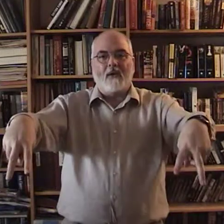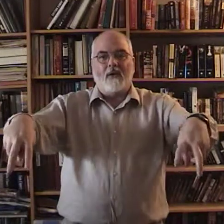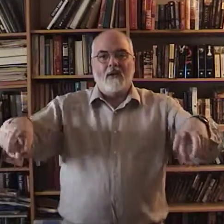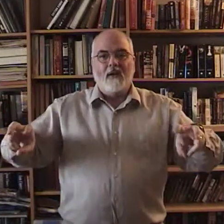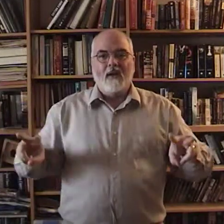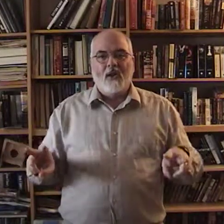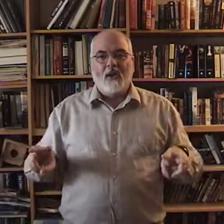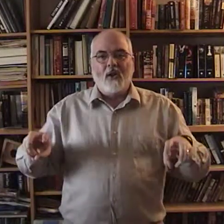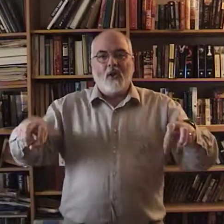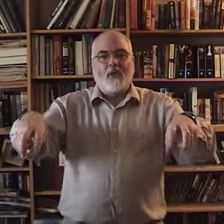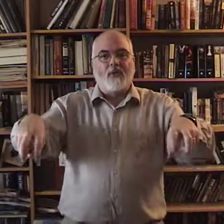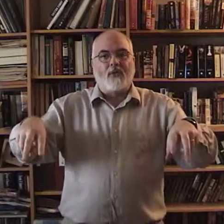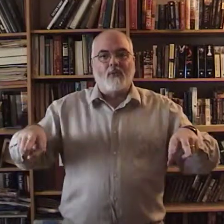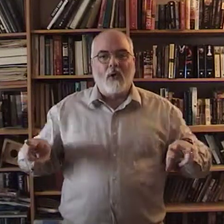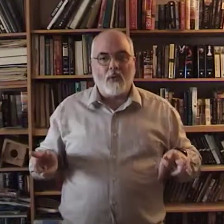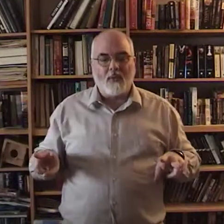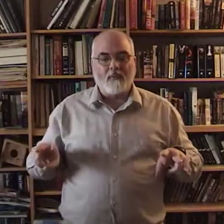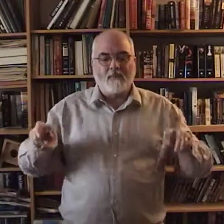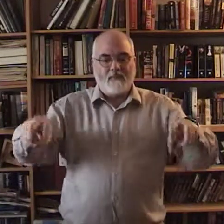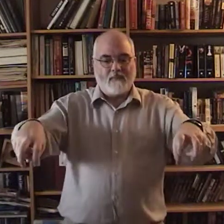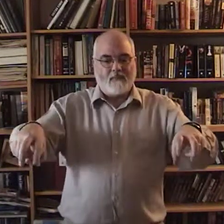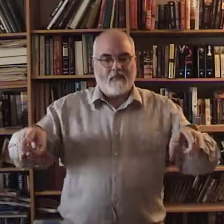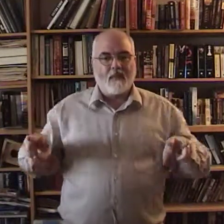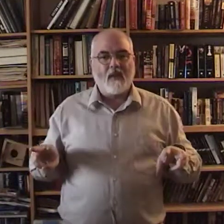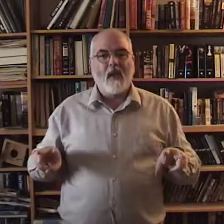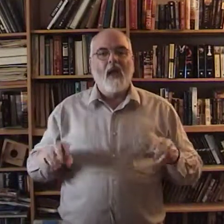here. Throne.